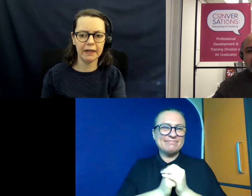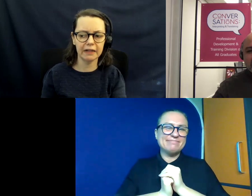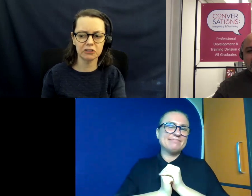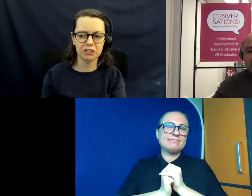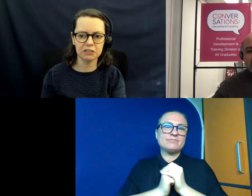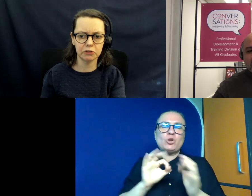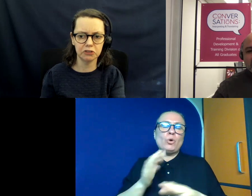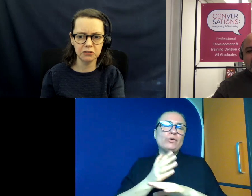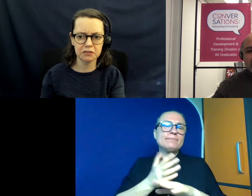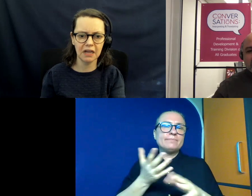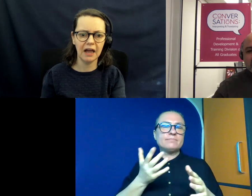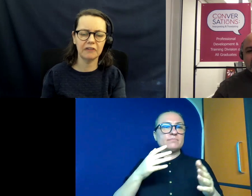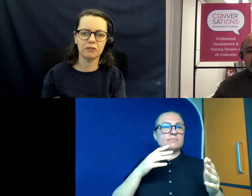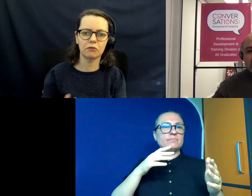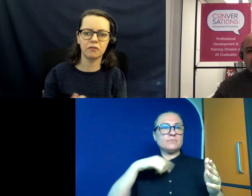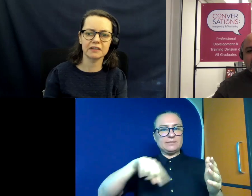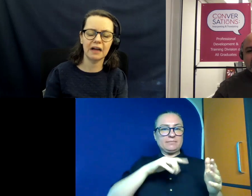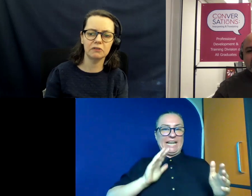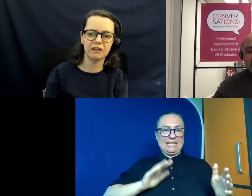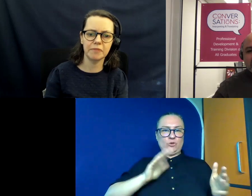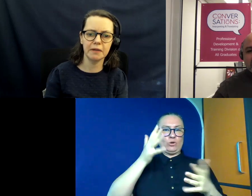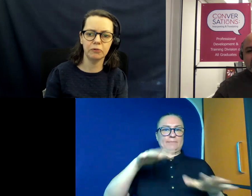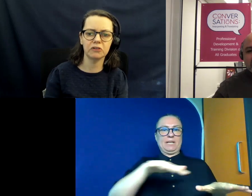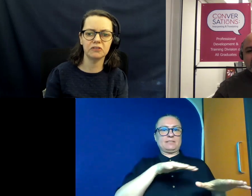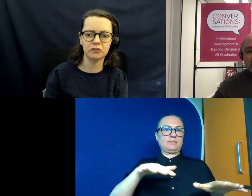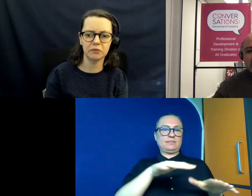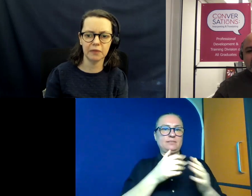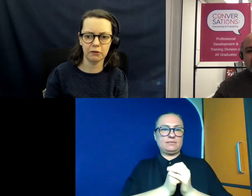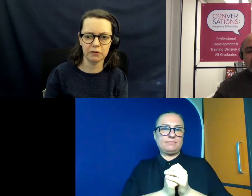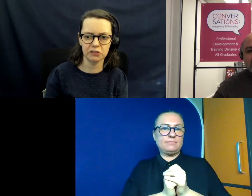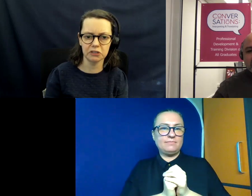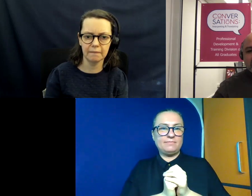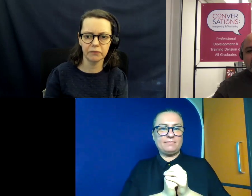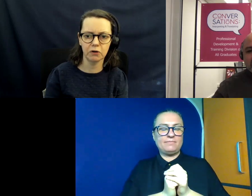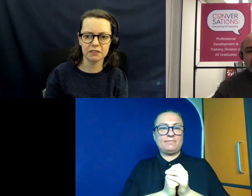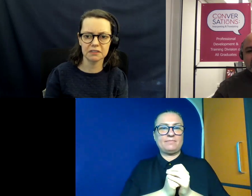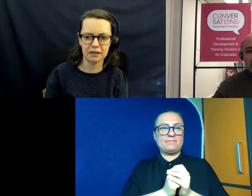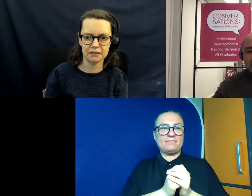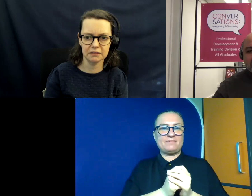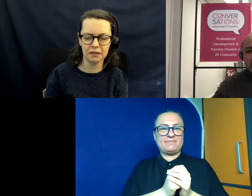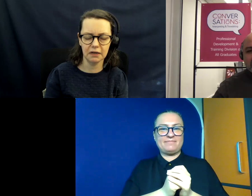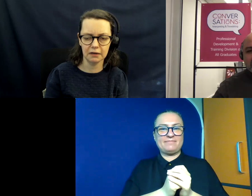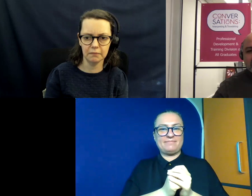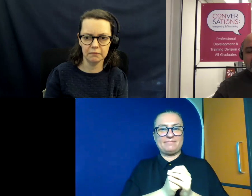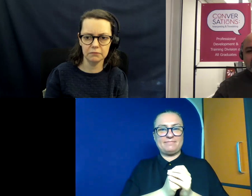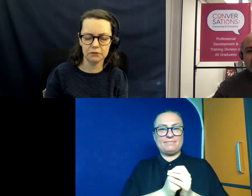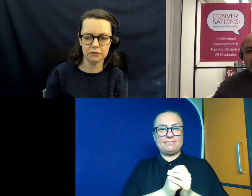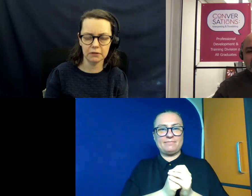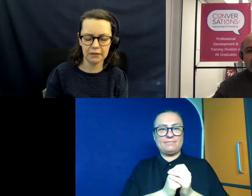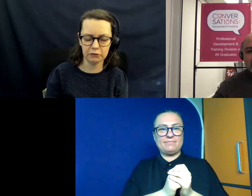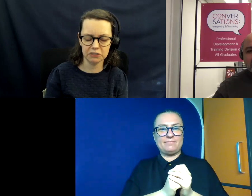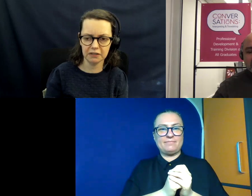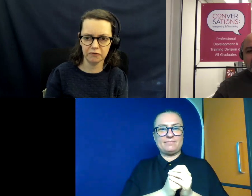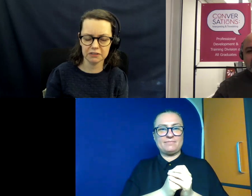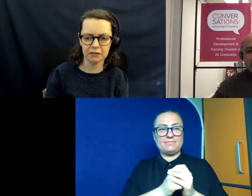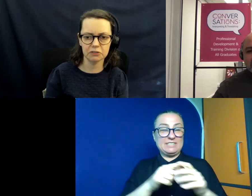way English is produced and doesn't reflect how deaf people consume language or understand,